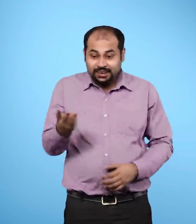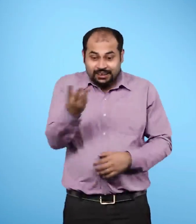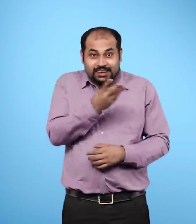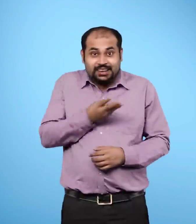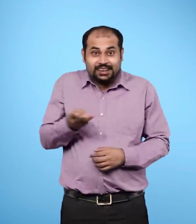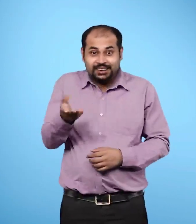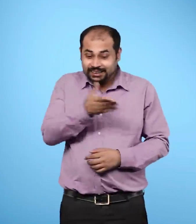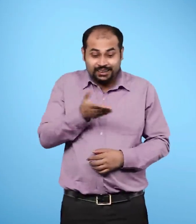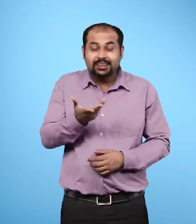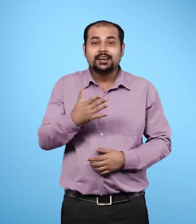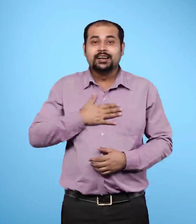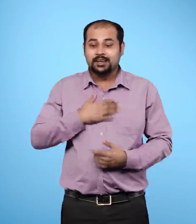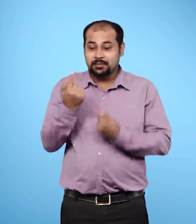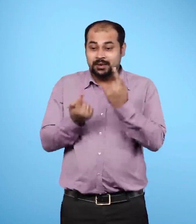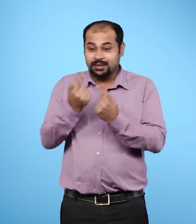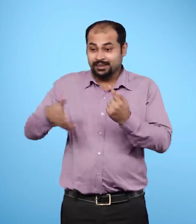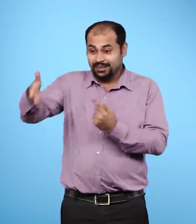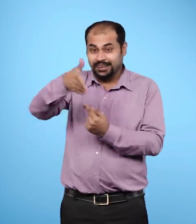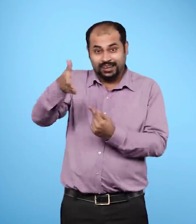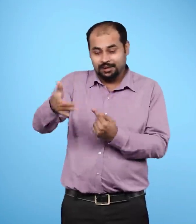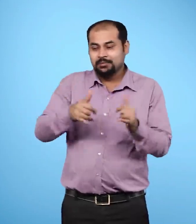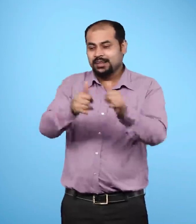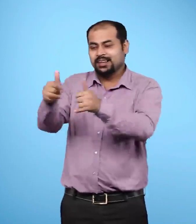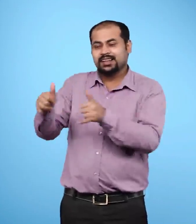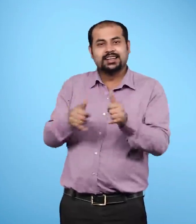playing in the park and talking to each other.